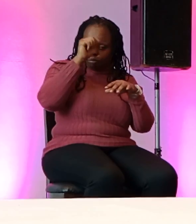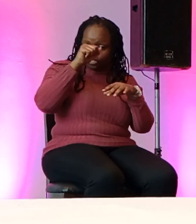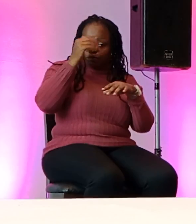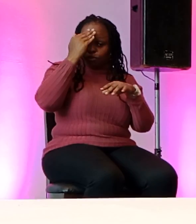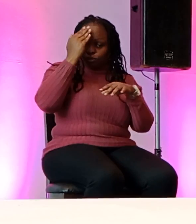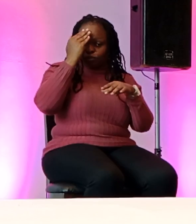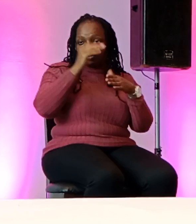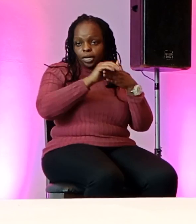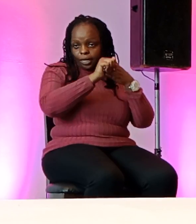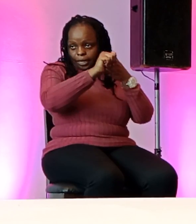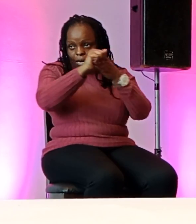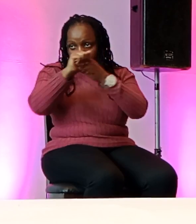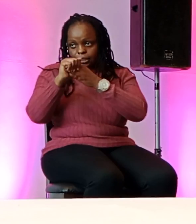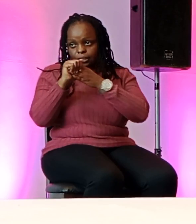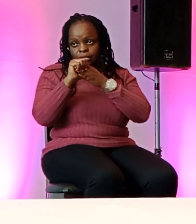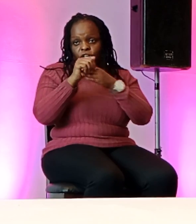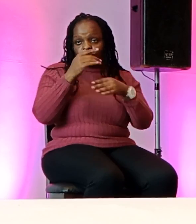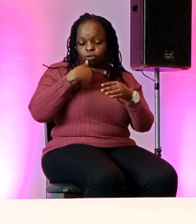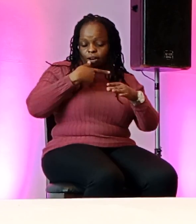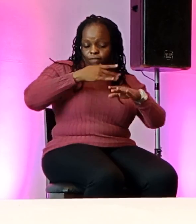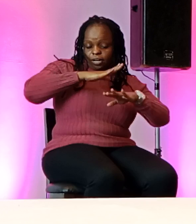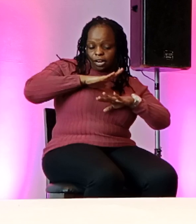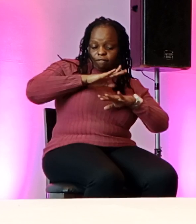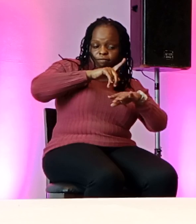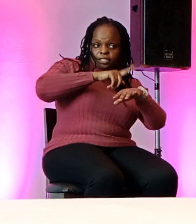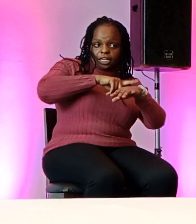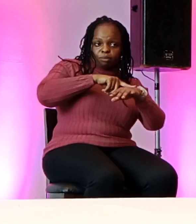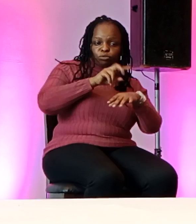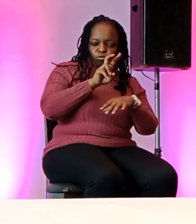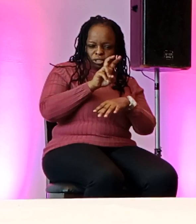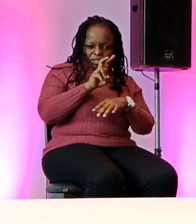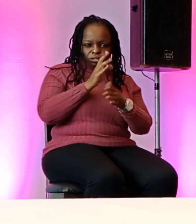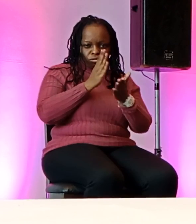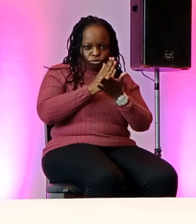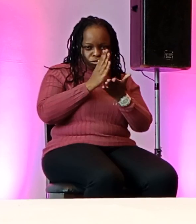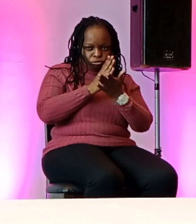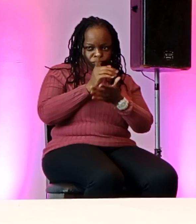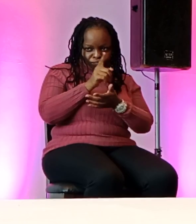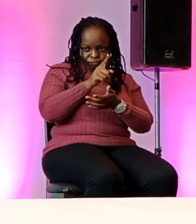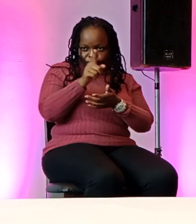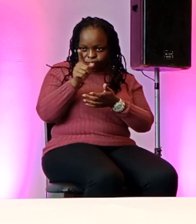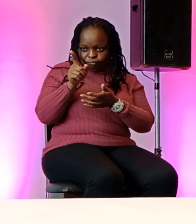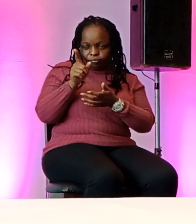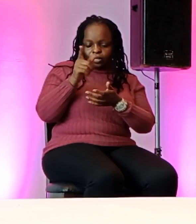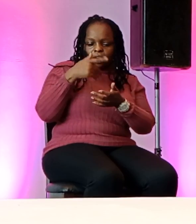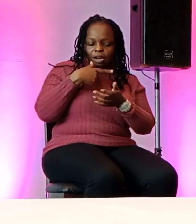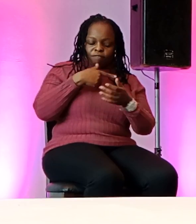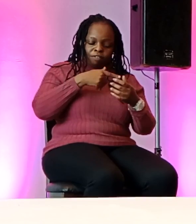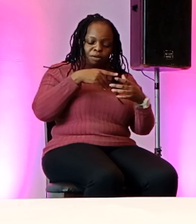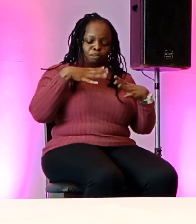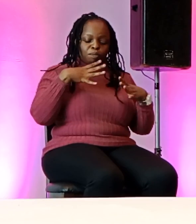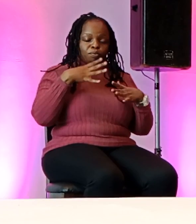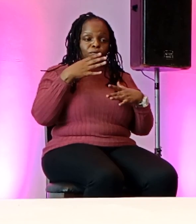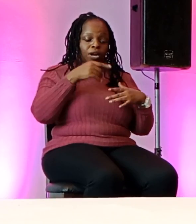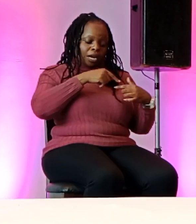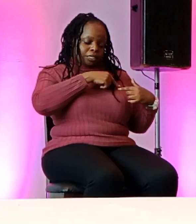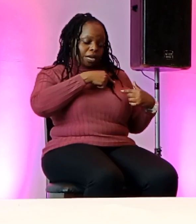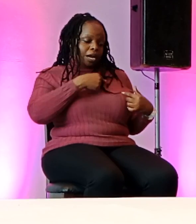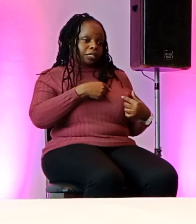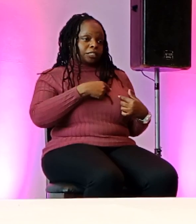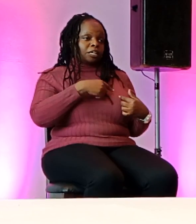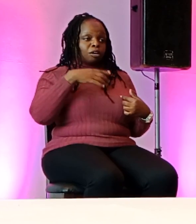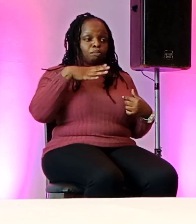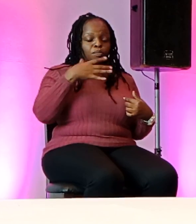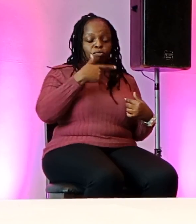are growing. You have enough time to see whether these are people who have people at heart, people who have respect